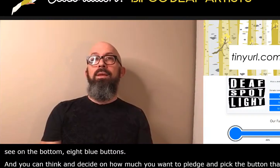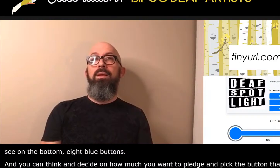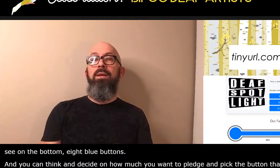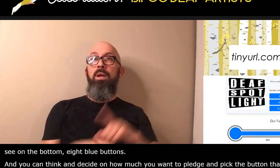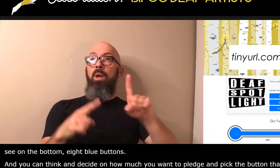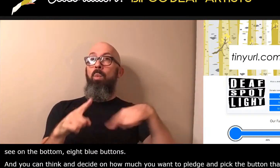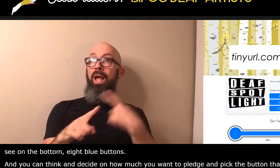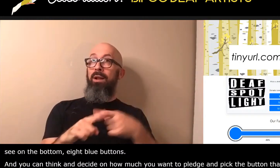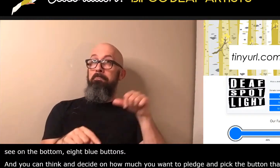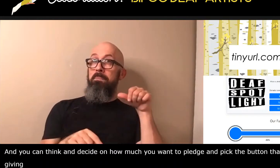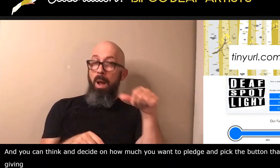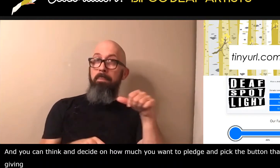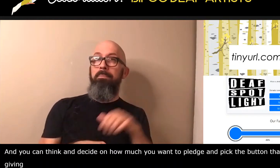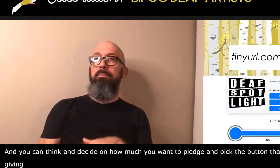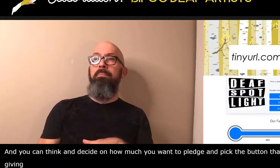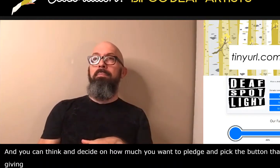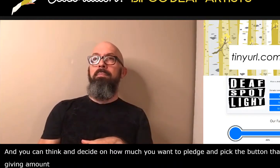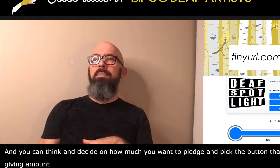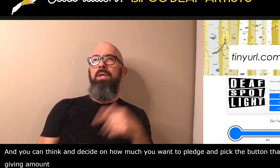amount.